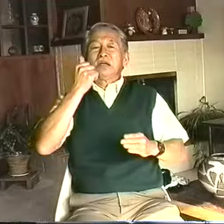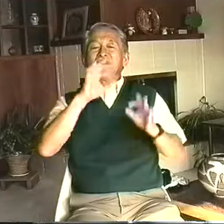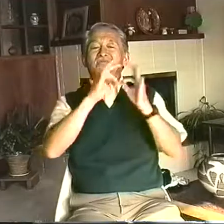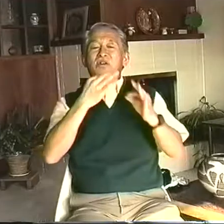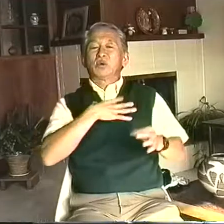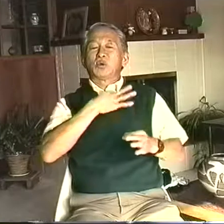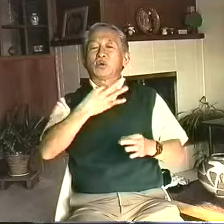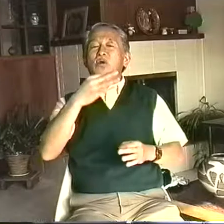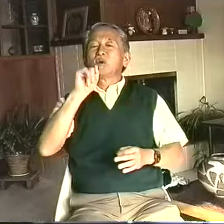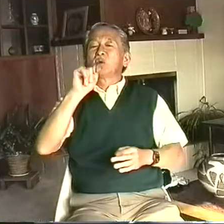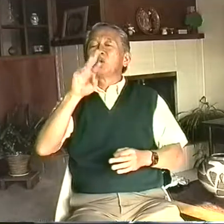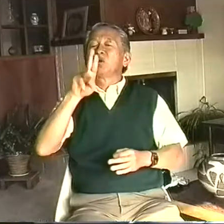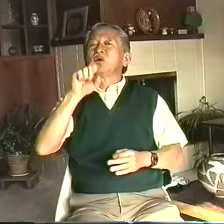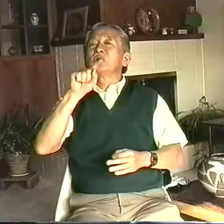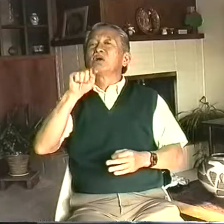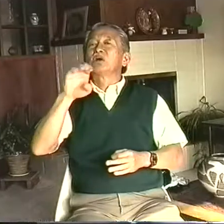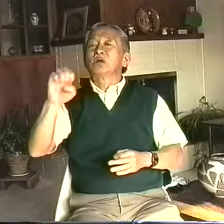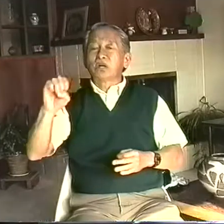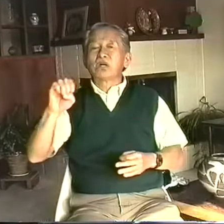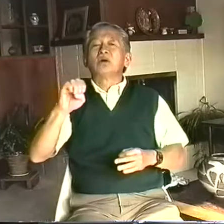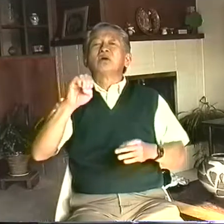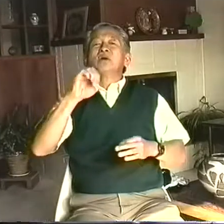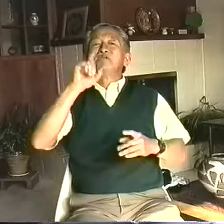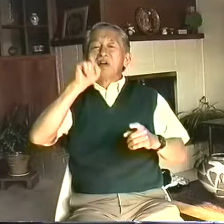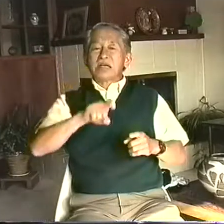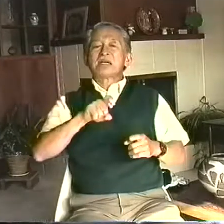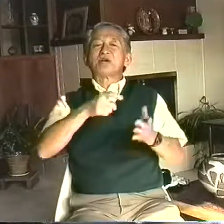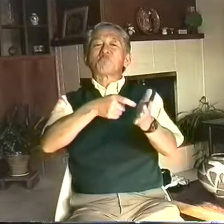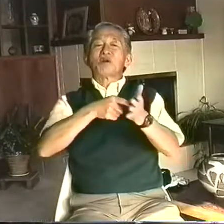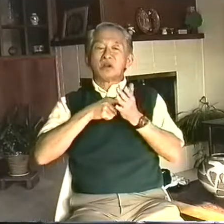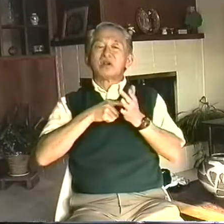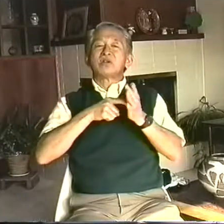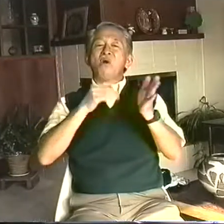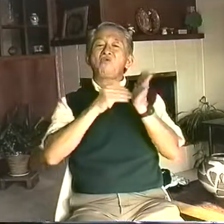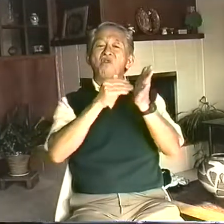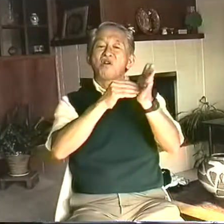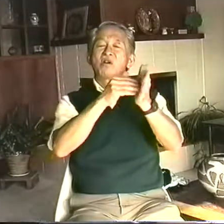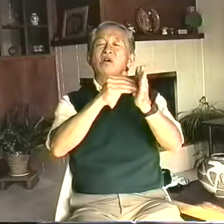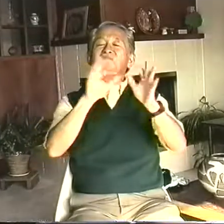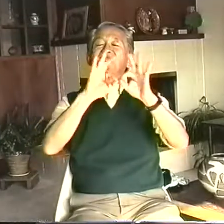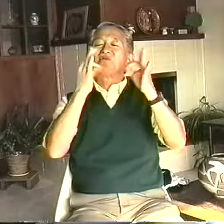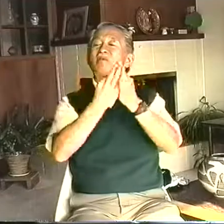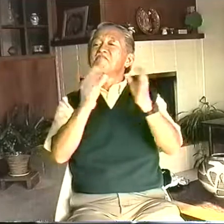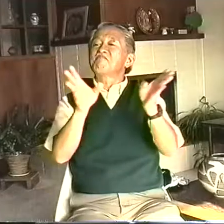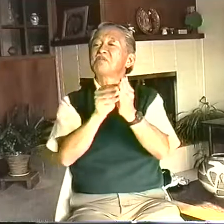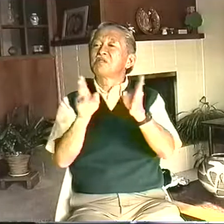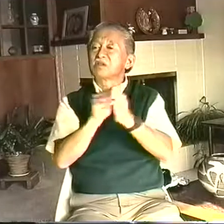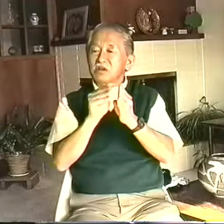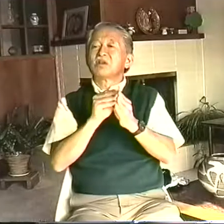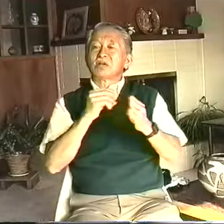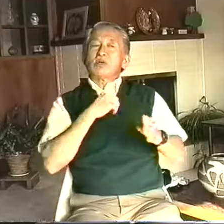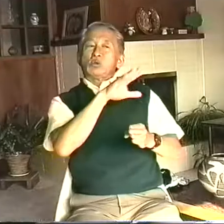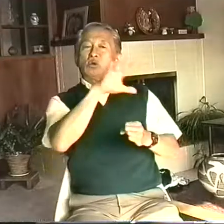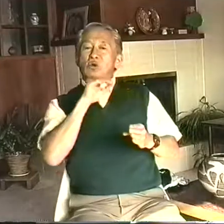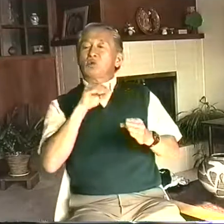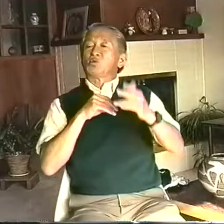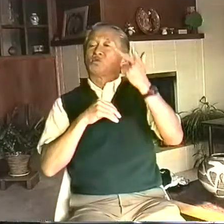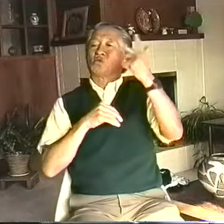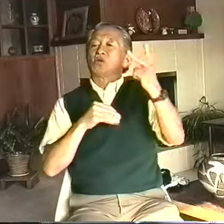One of my other experiences working with an interpreter is with family meetings. I was appointed trustee of my family's